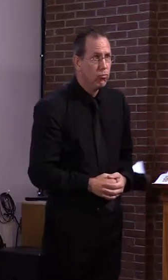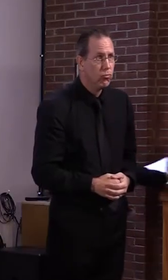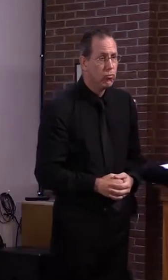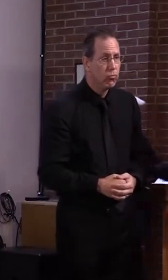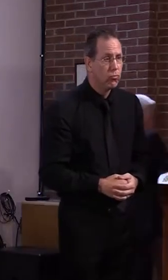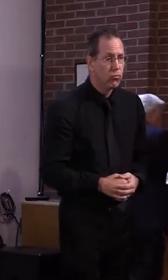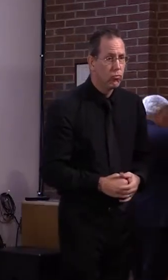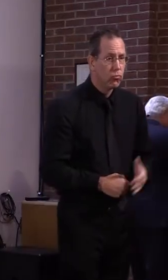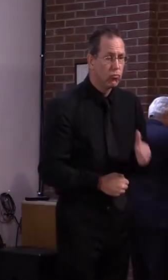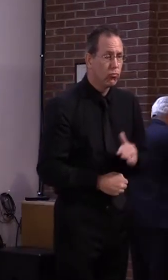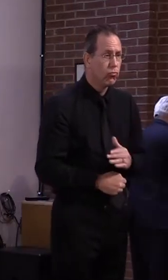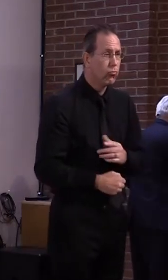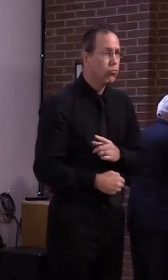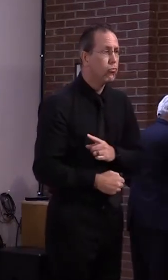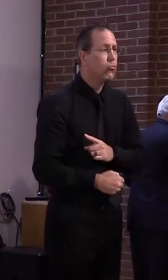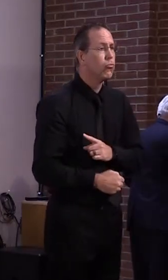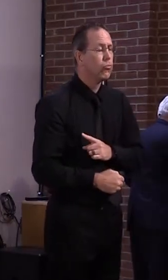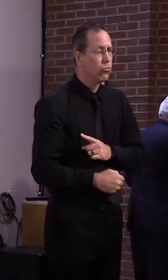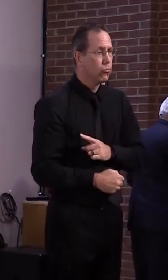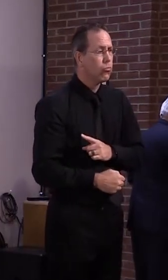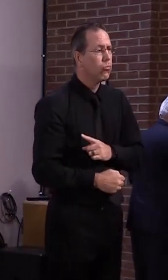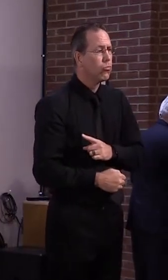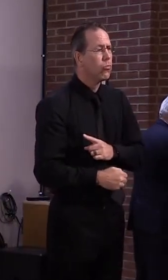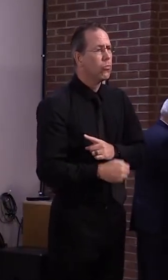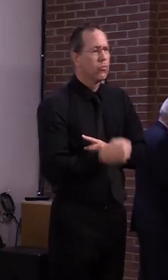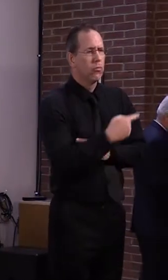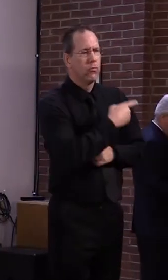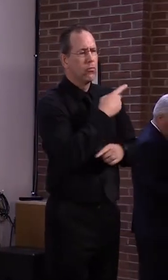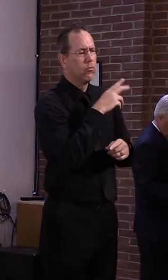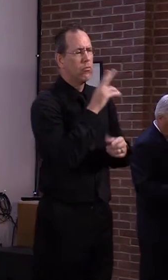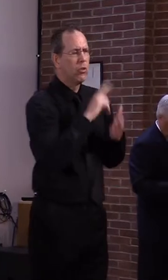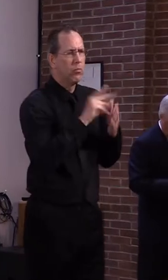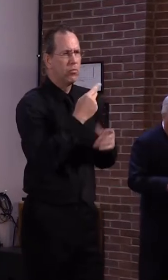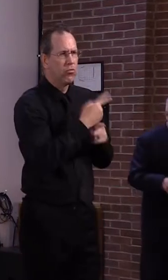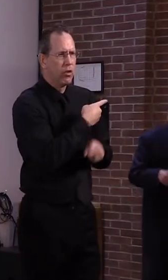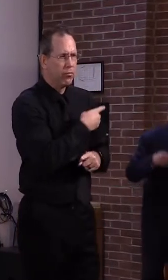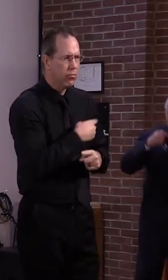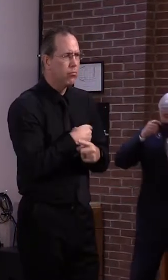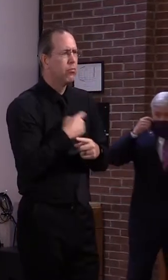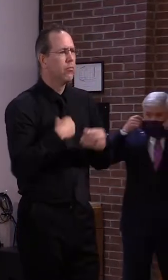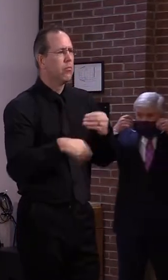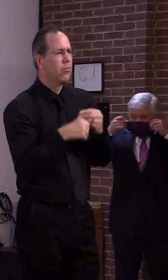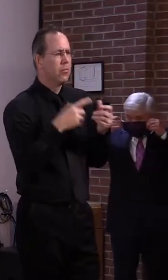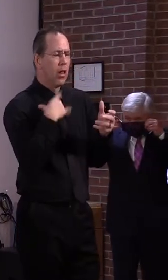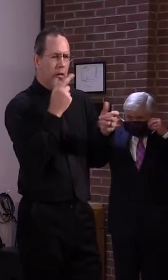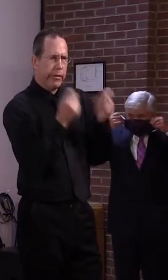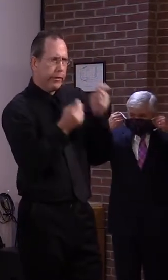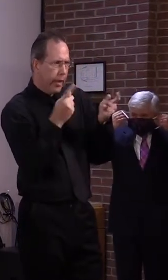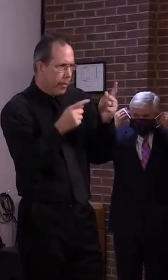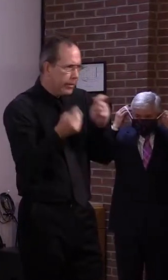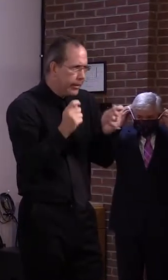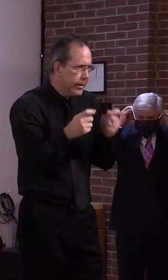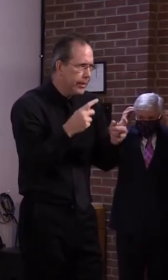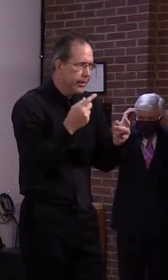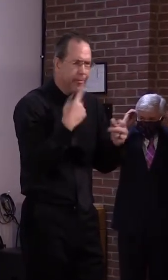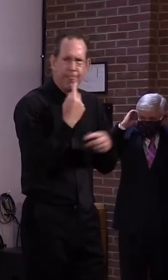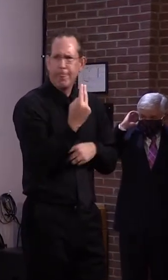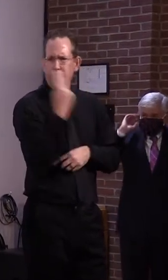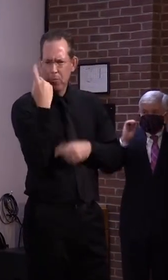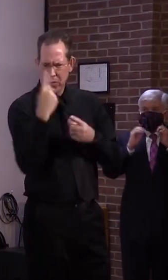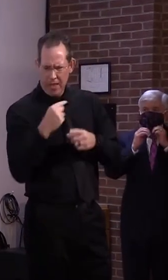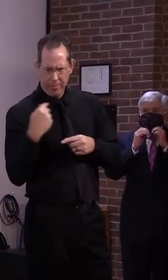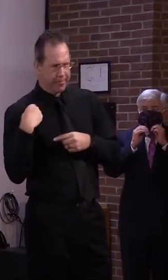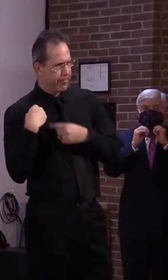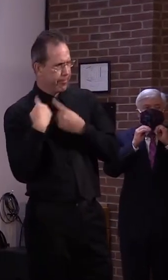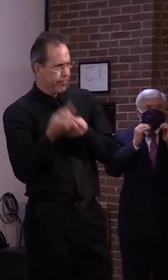Yeah, to Secretary Smith's point, you know, it's a very dynamic situation. You know, looking back on it, we still had districts, I think, in the second week of August that